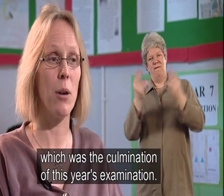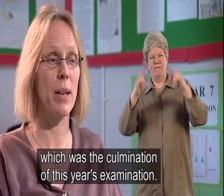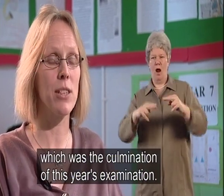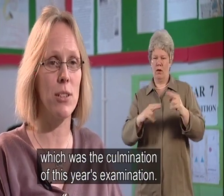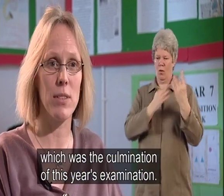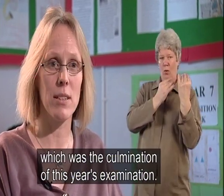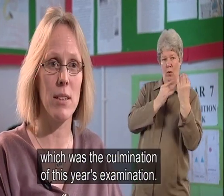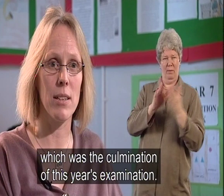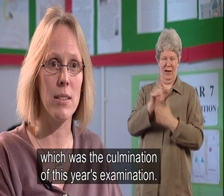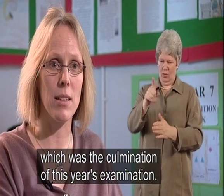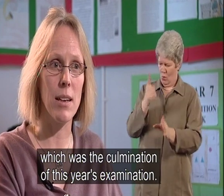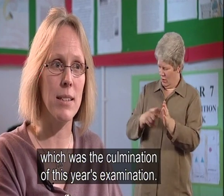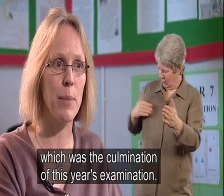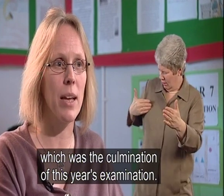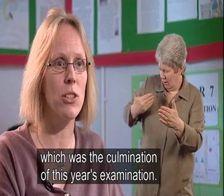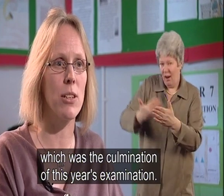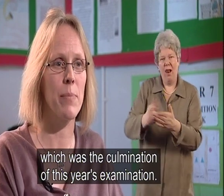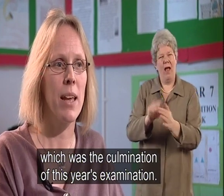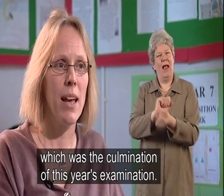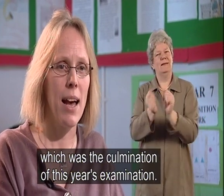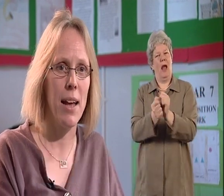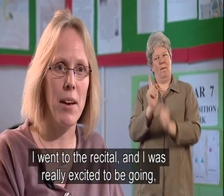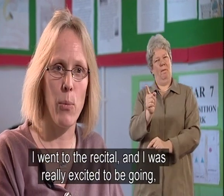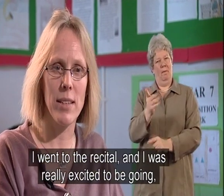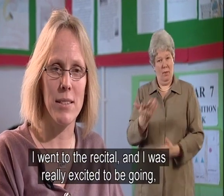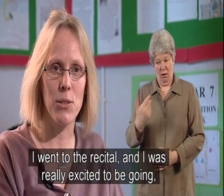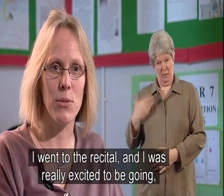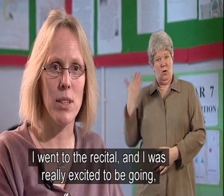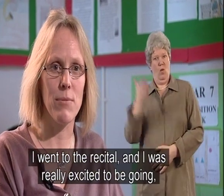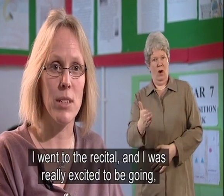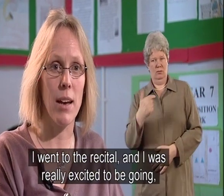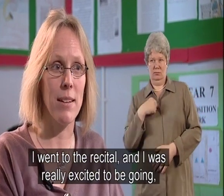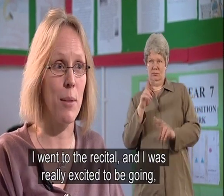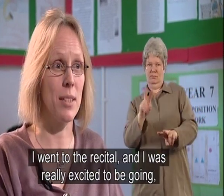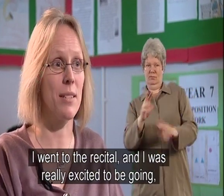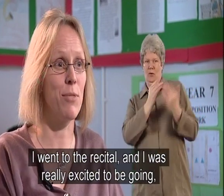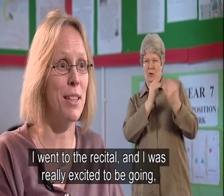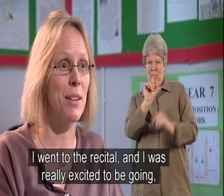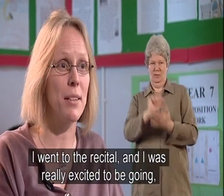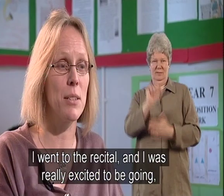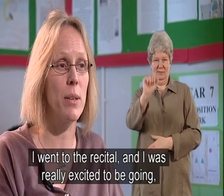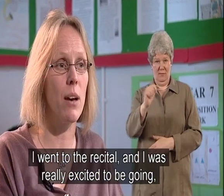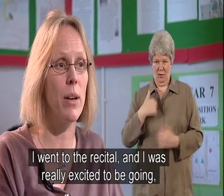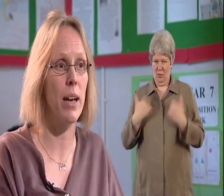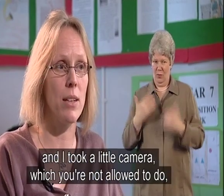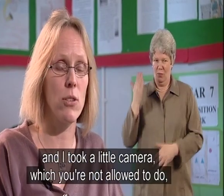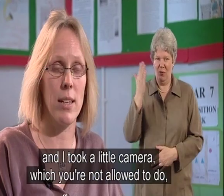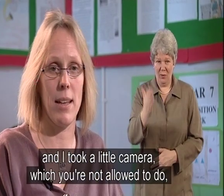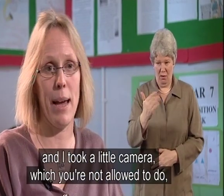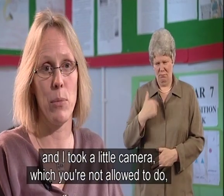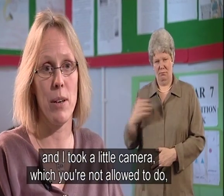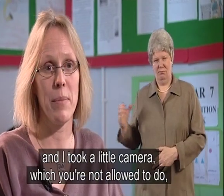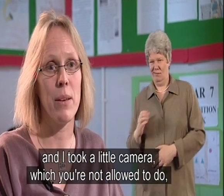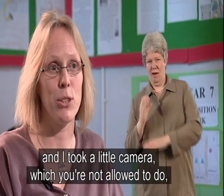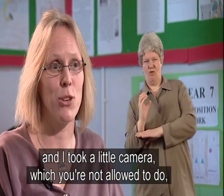was the culmination of this year's examination. And I went to the recital. I was really excited to be going, and I took a